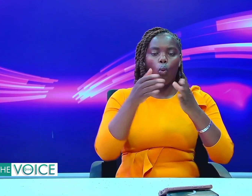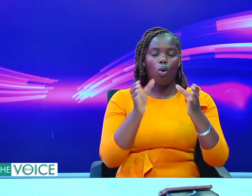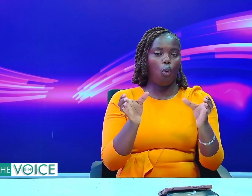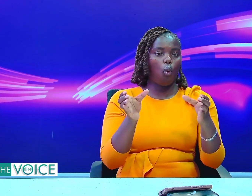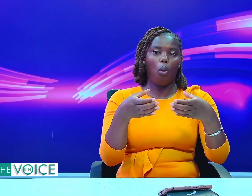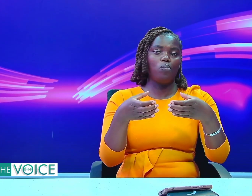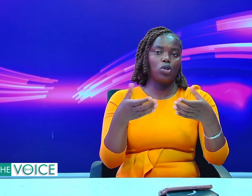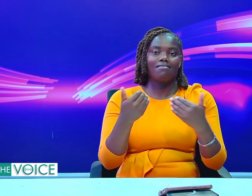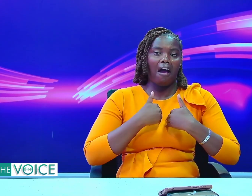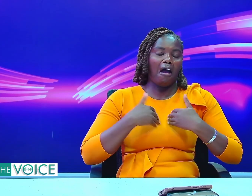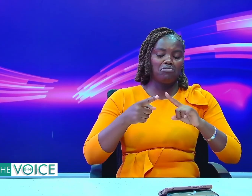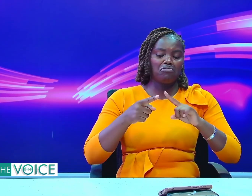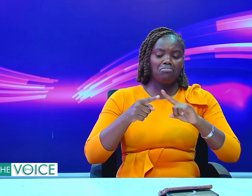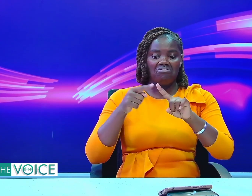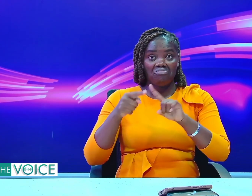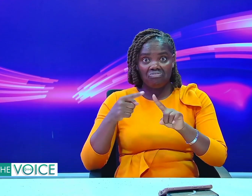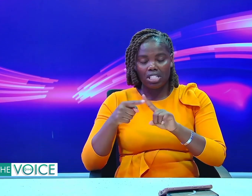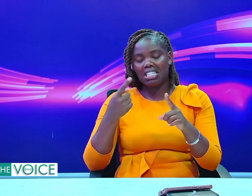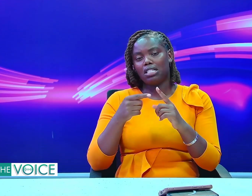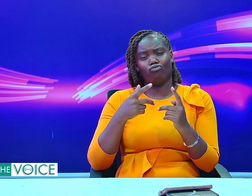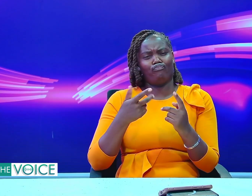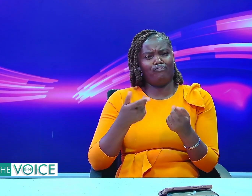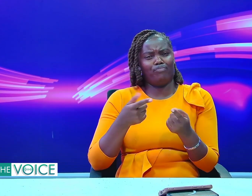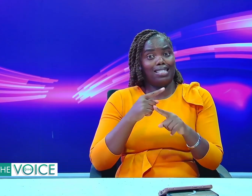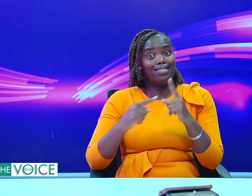normally happen all over all communities have that.